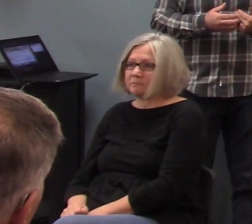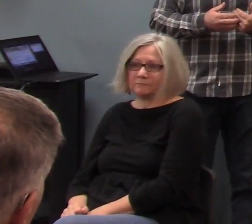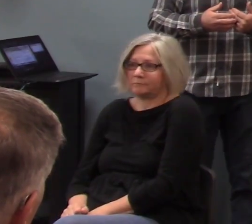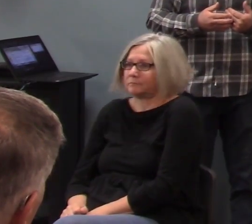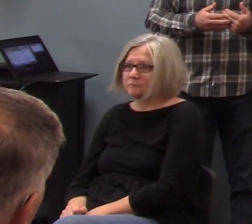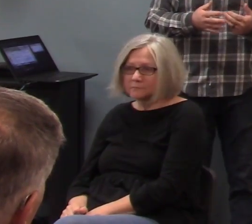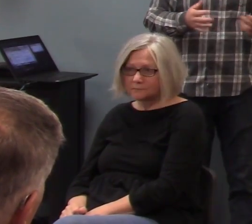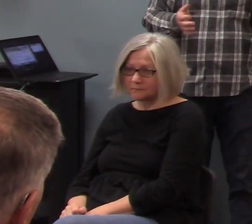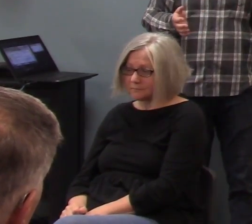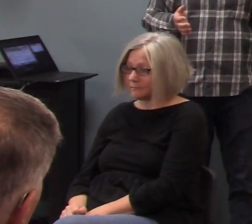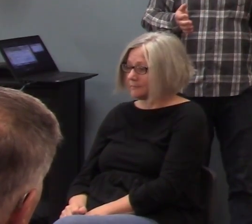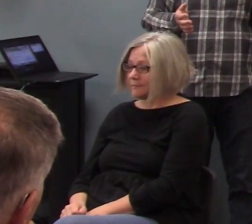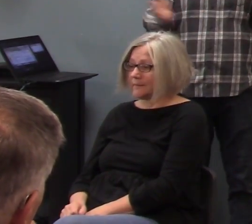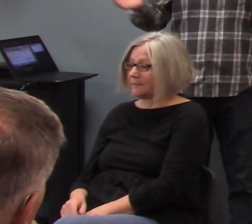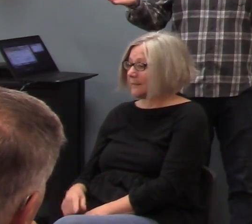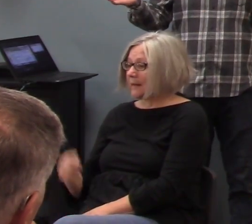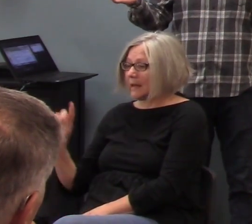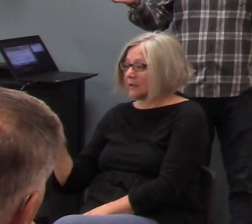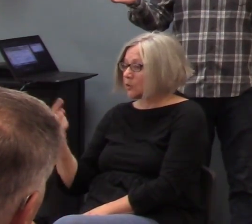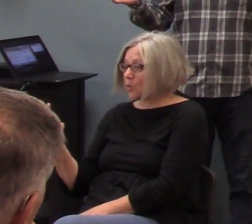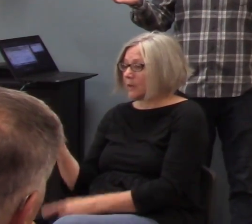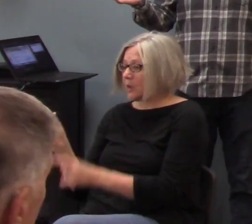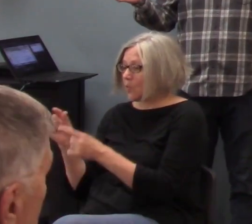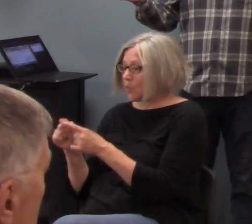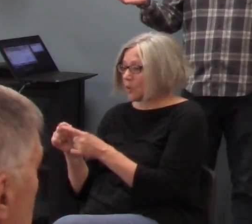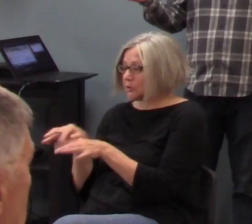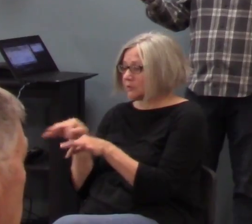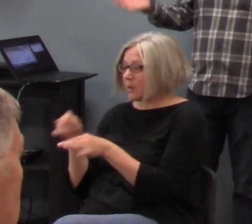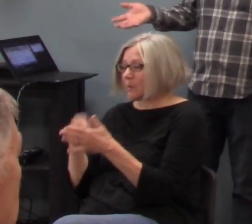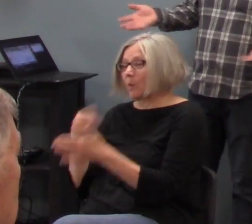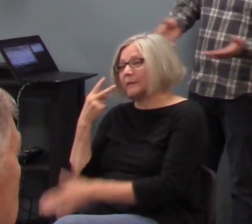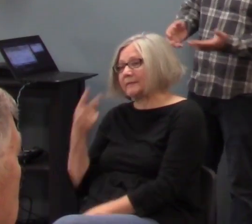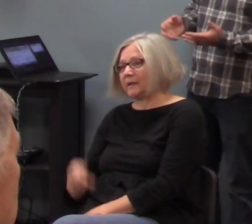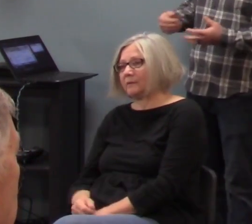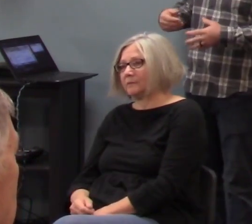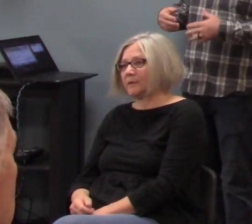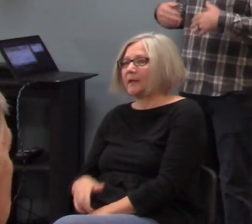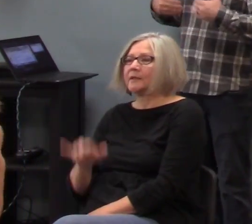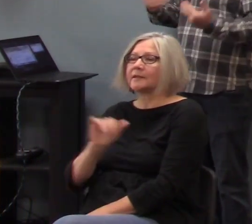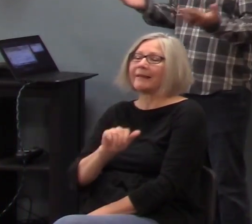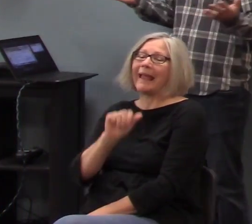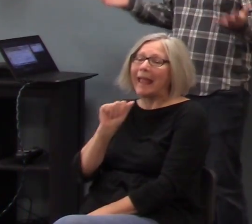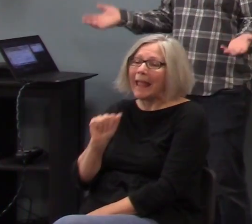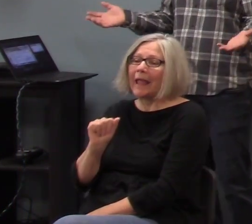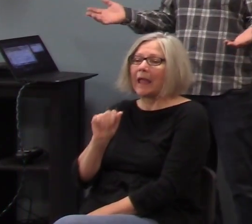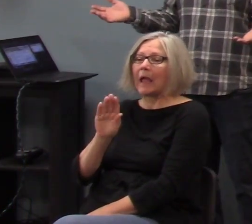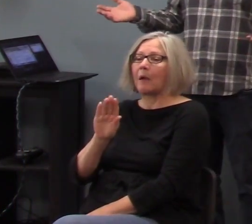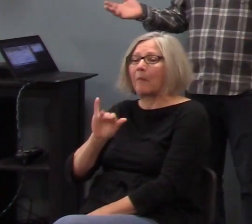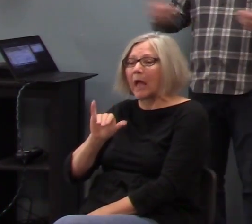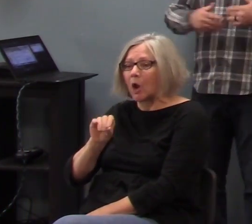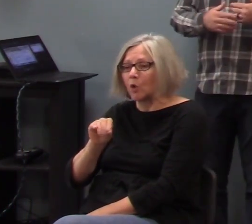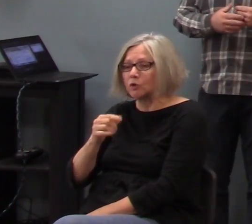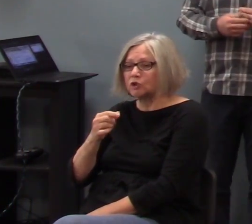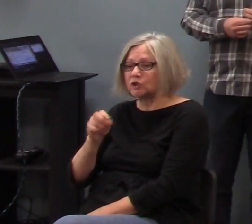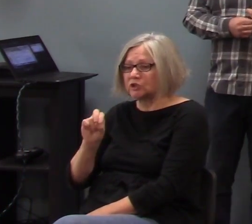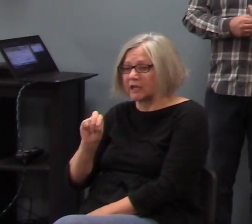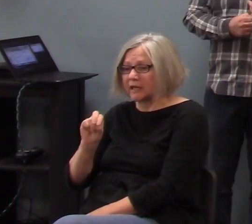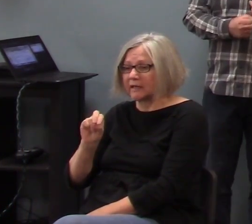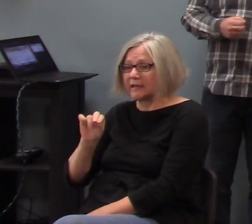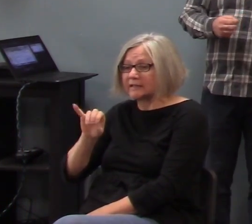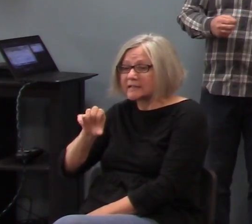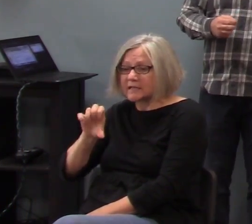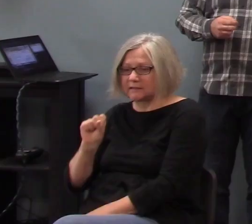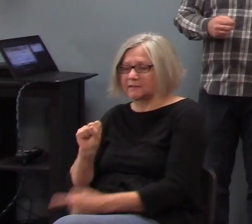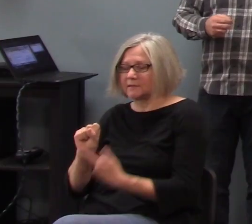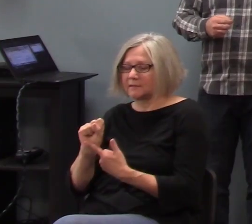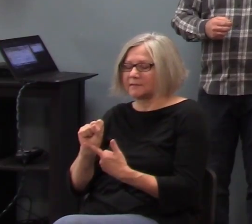a word to describe what we see. Just like abiogenesis, there's no mechanism to explain. It just says, well,